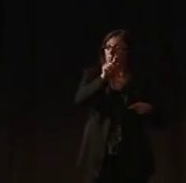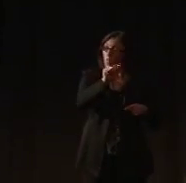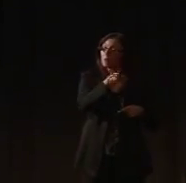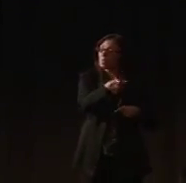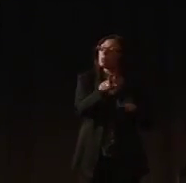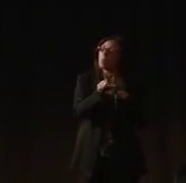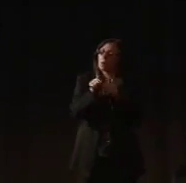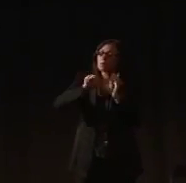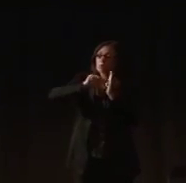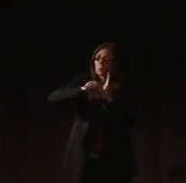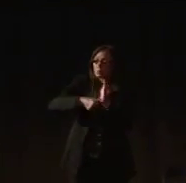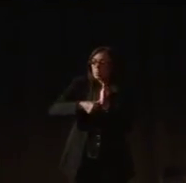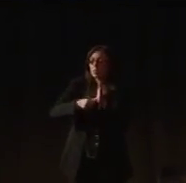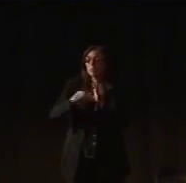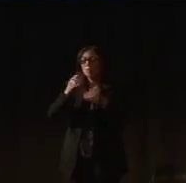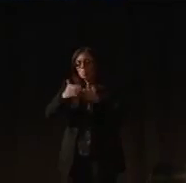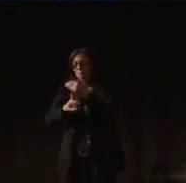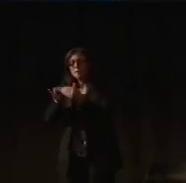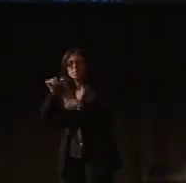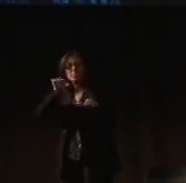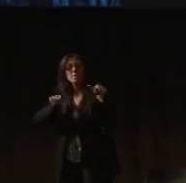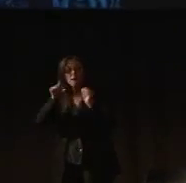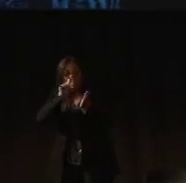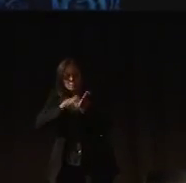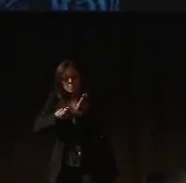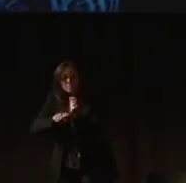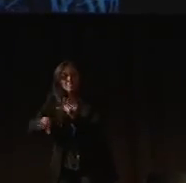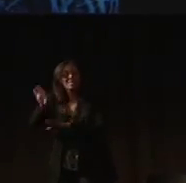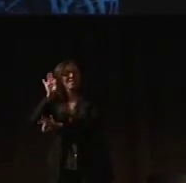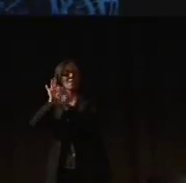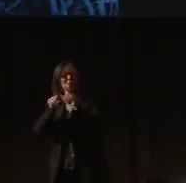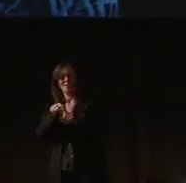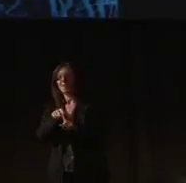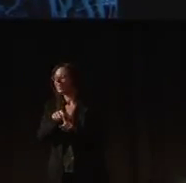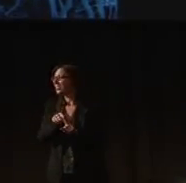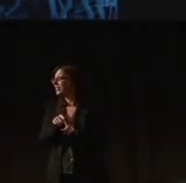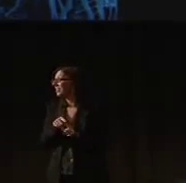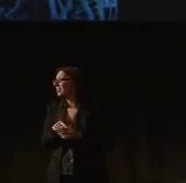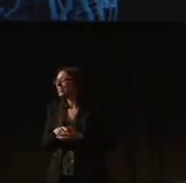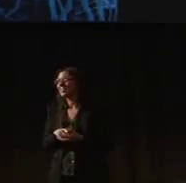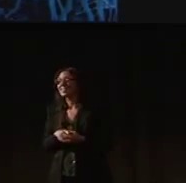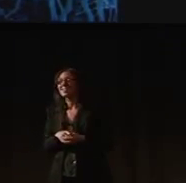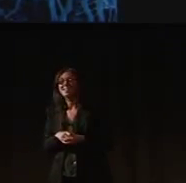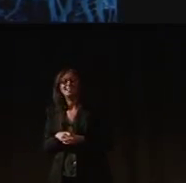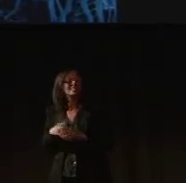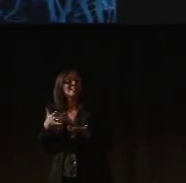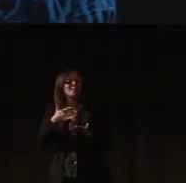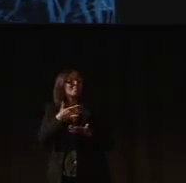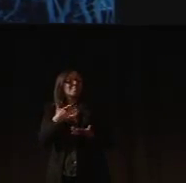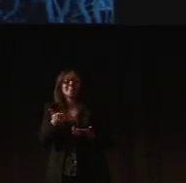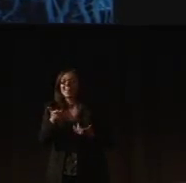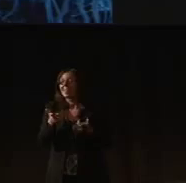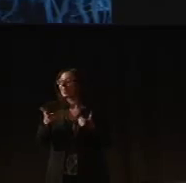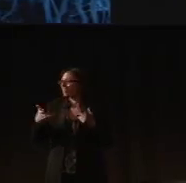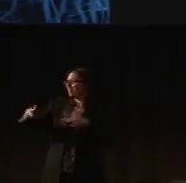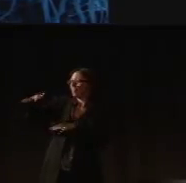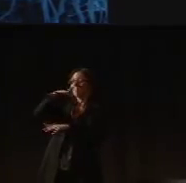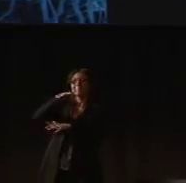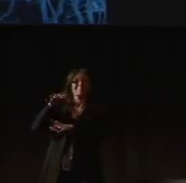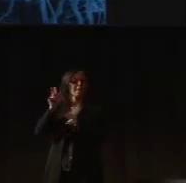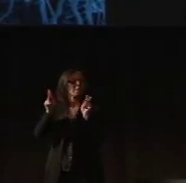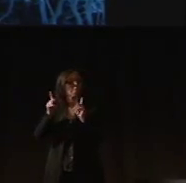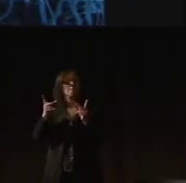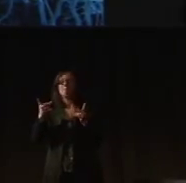discovery is, of course, quite a bit, often a random walk, driven by social convention